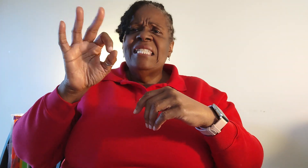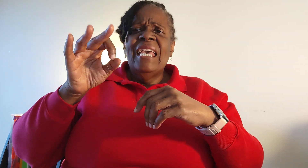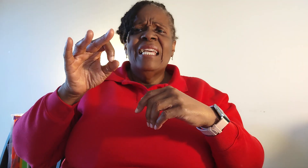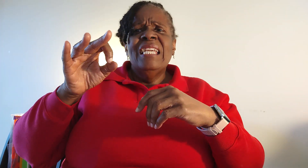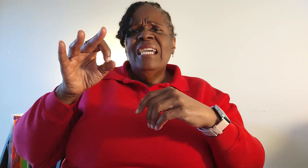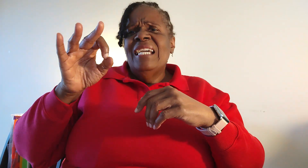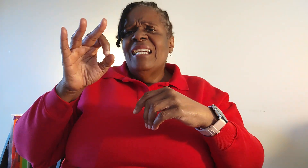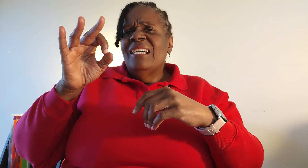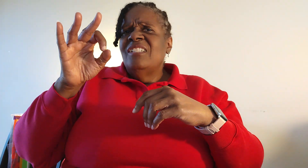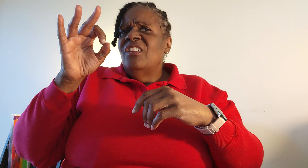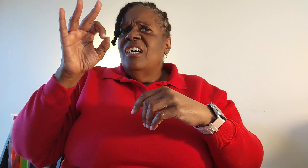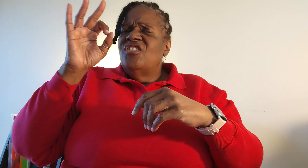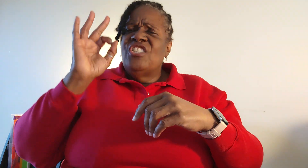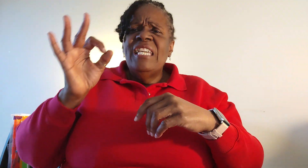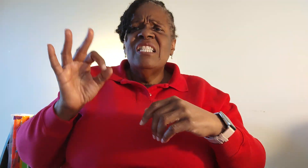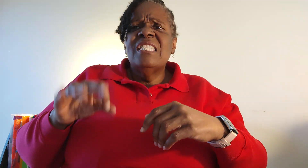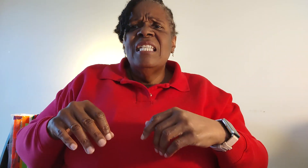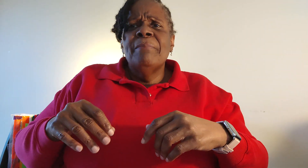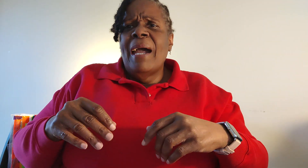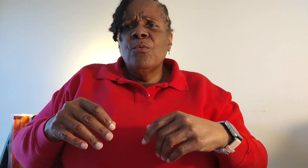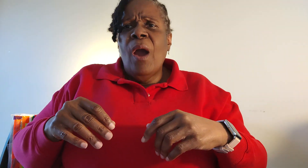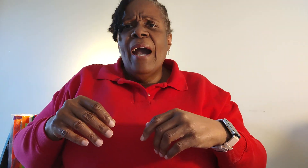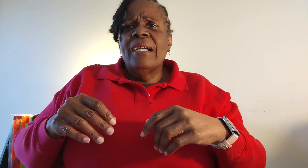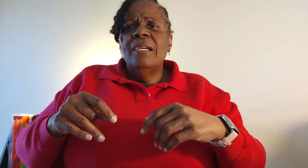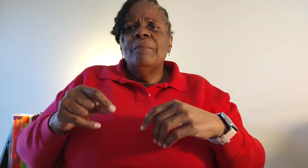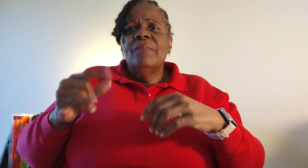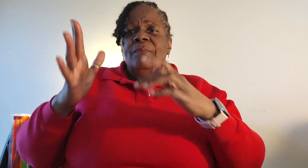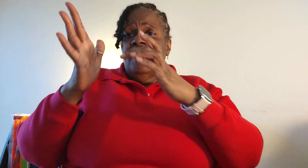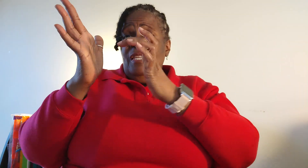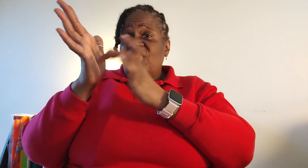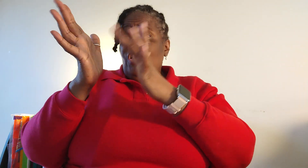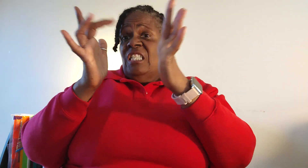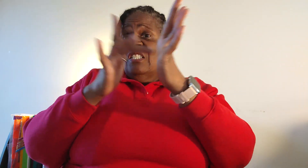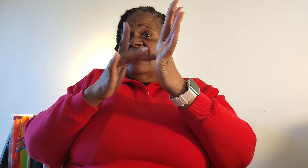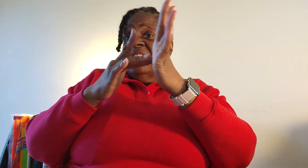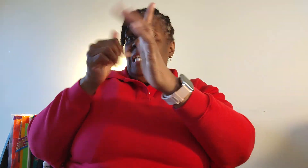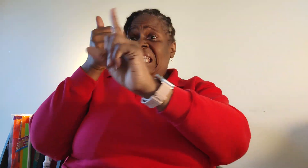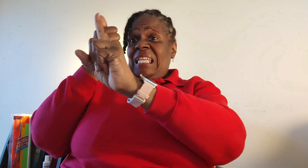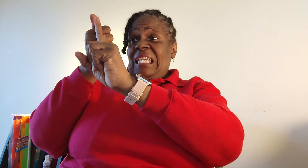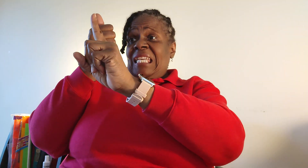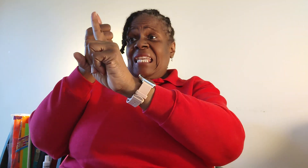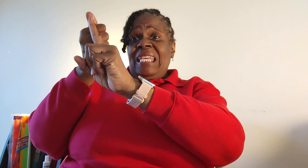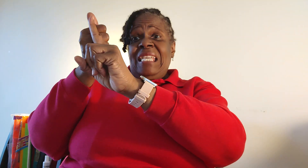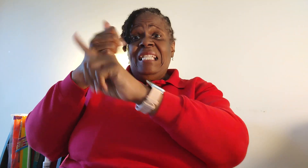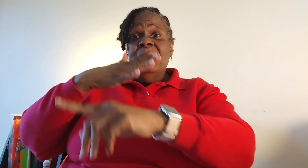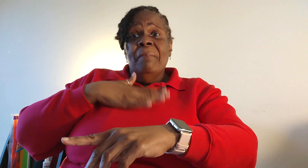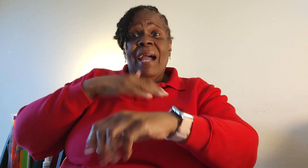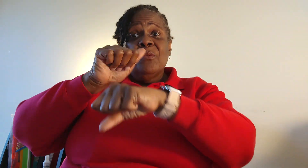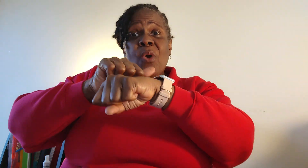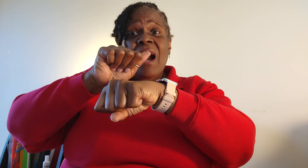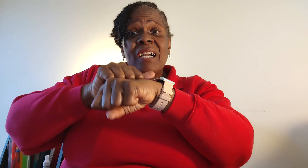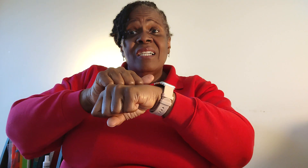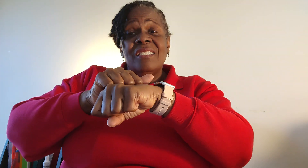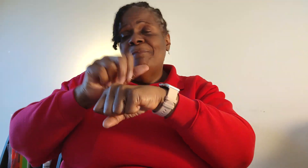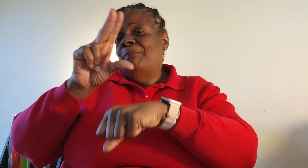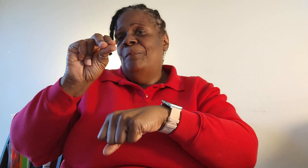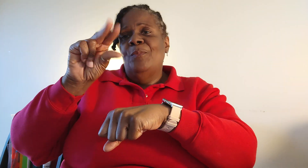said, Jesus is my rock. Jesus, he's my rock.